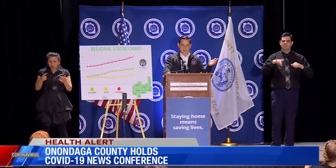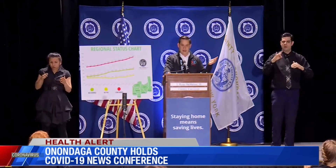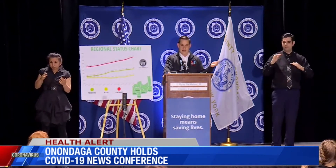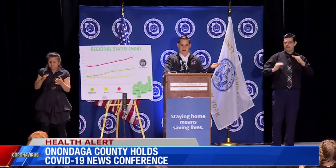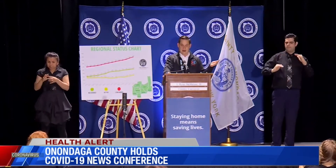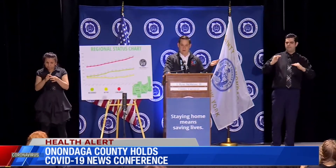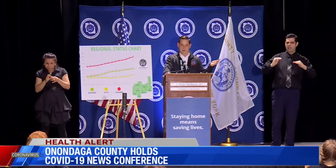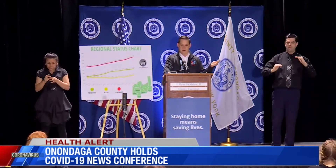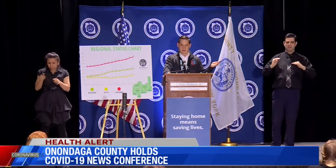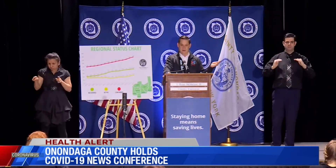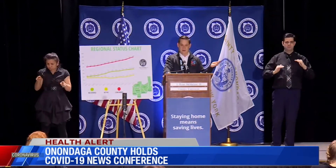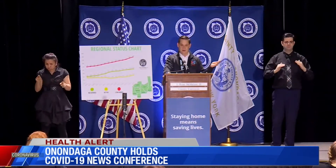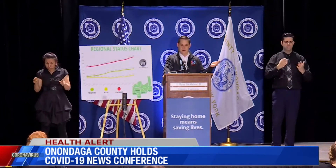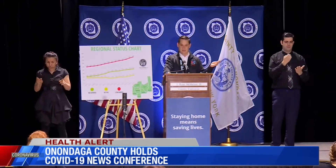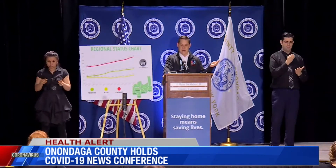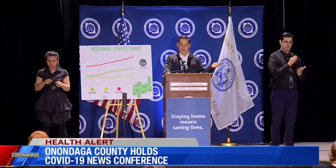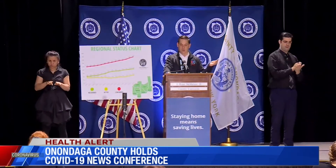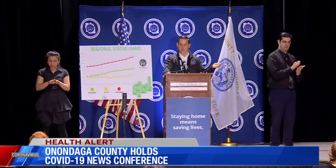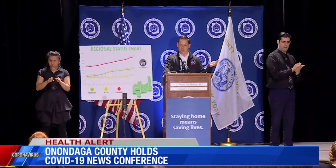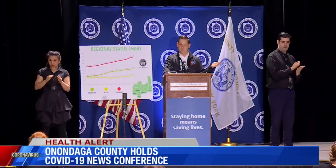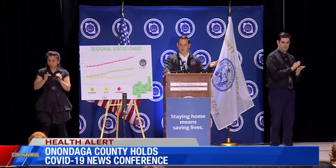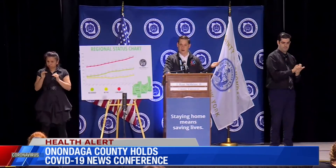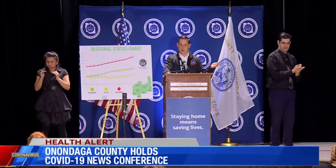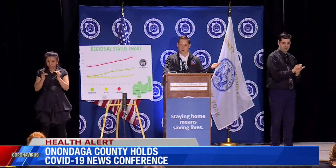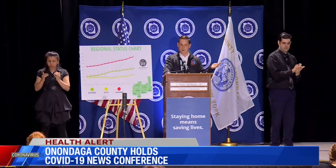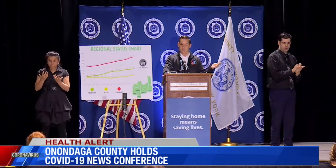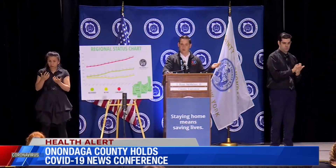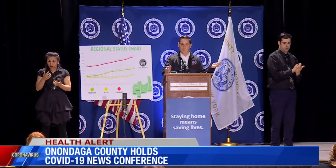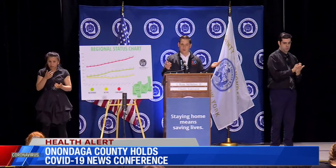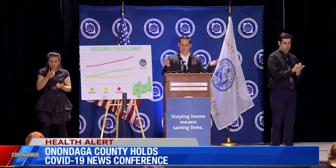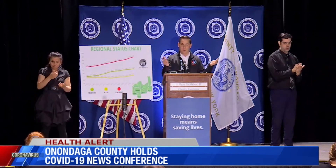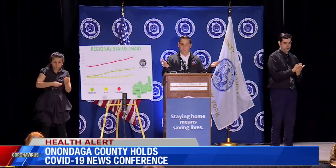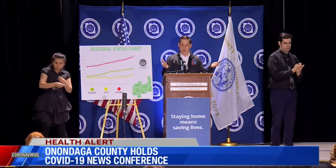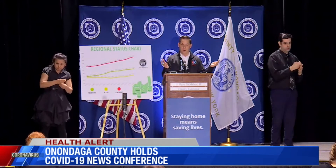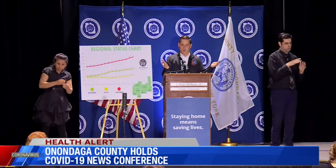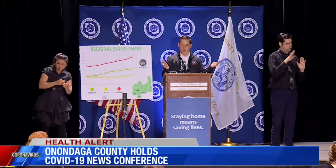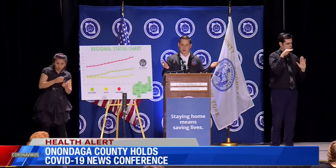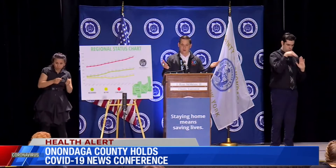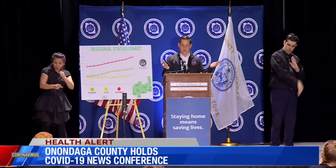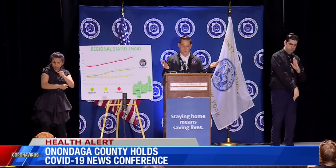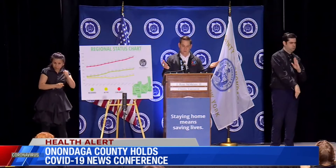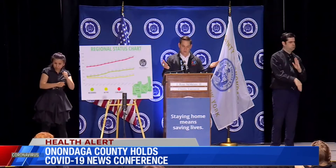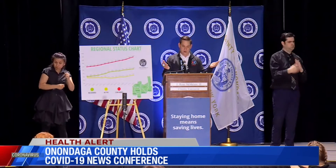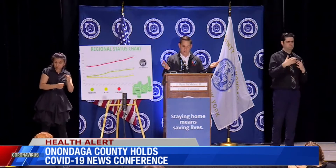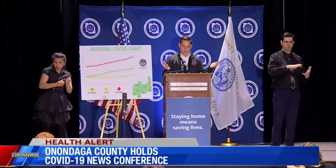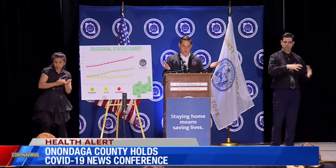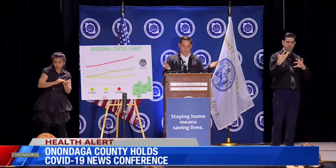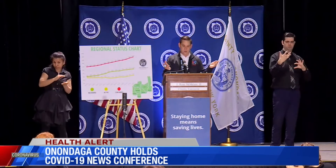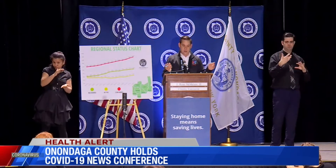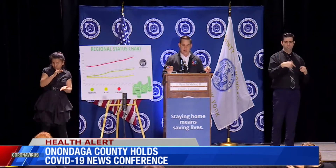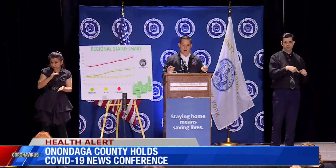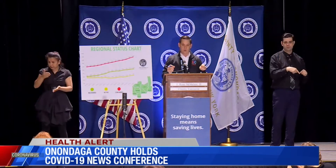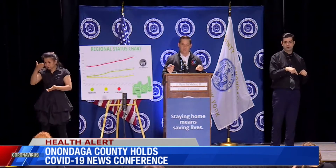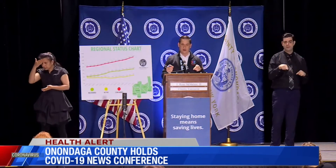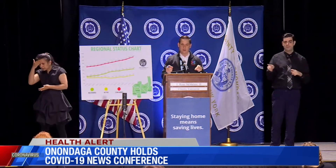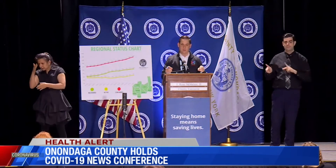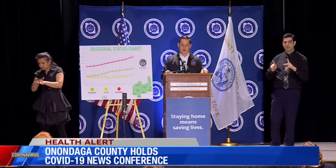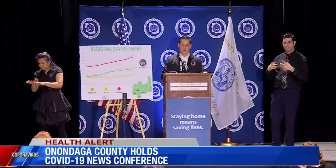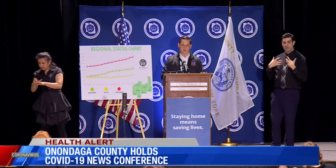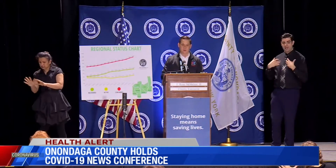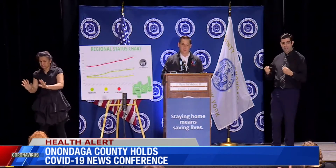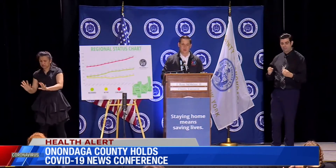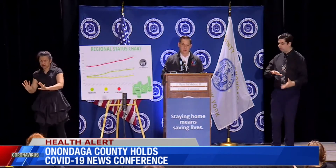between the economic casualties of this virus with the public health casualties of this virus. And how do we